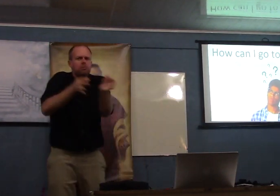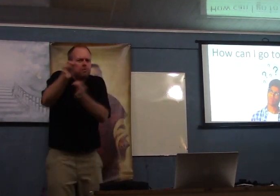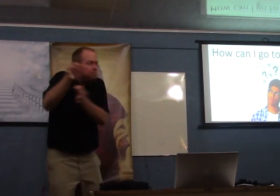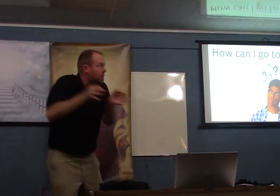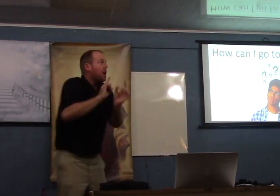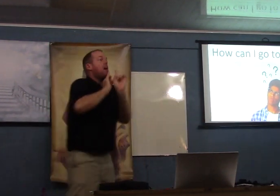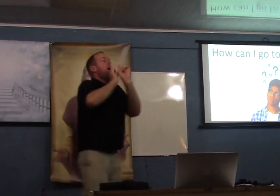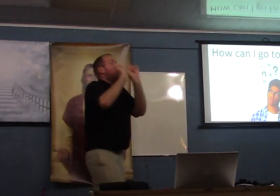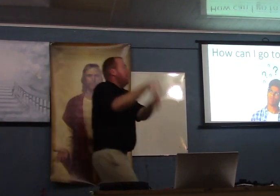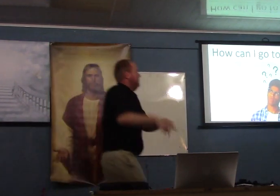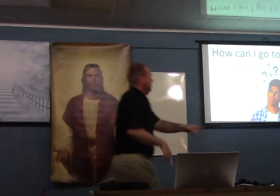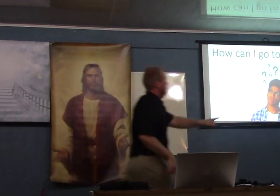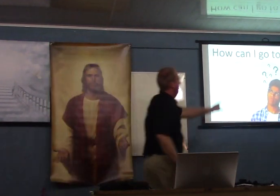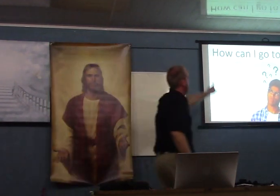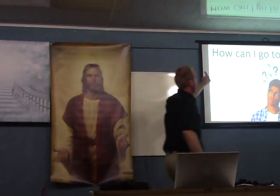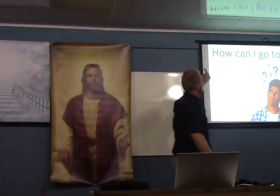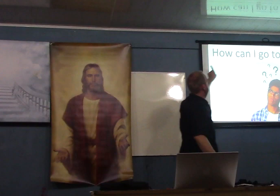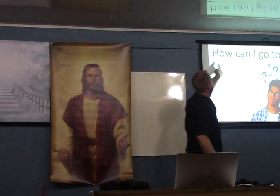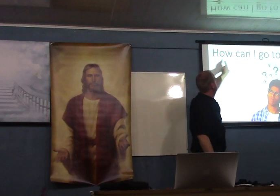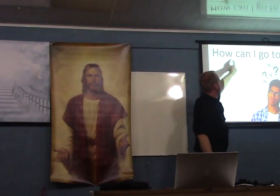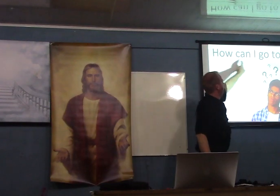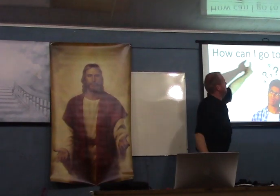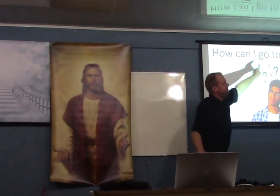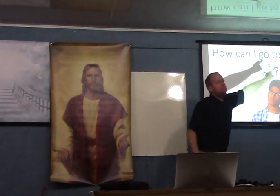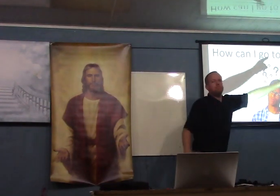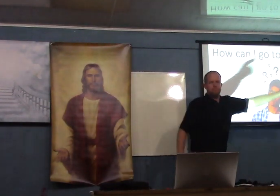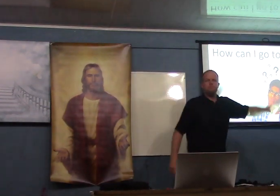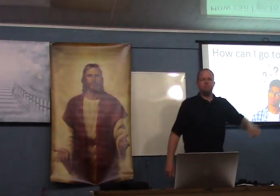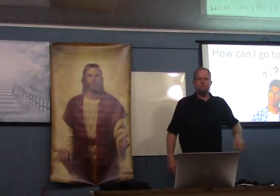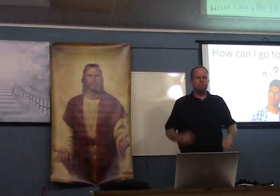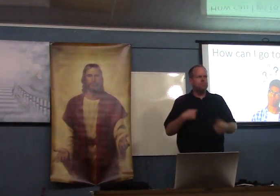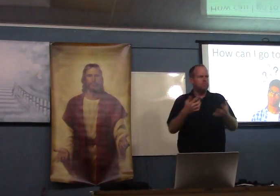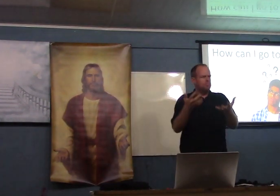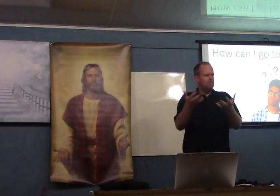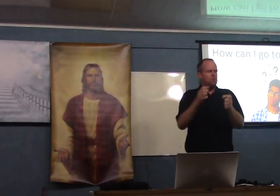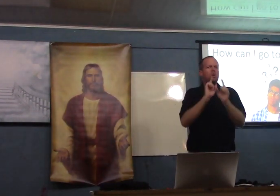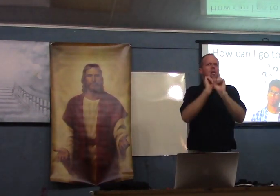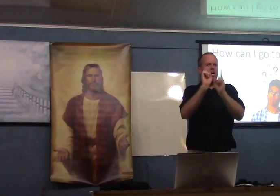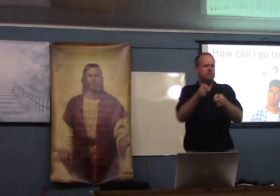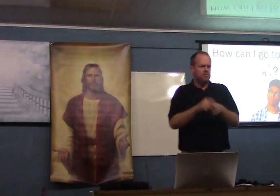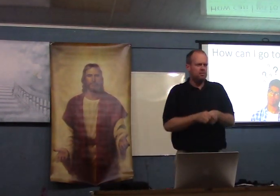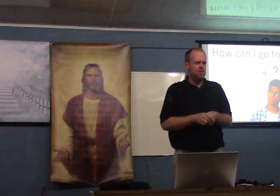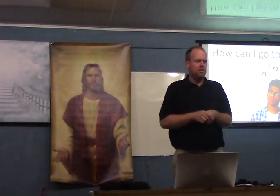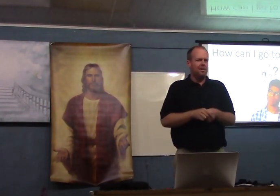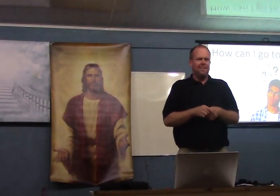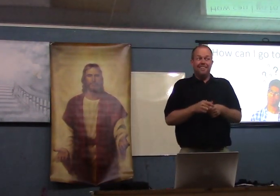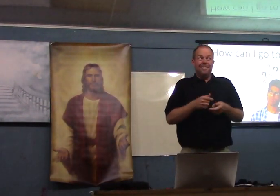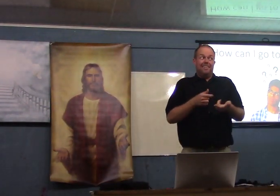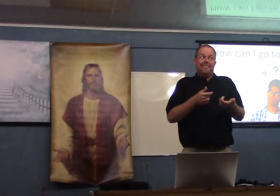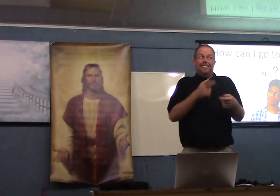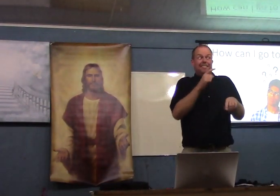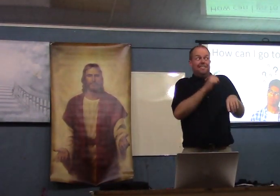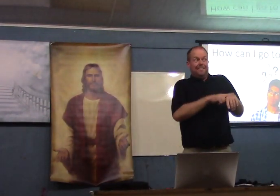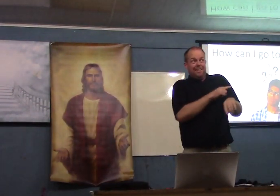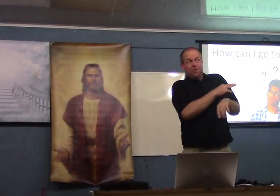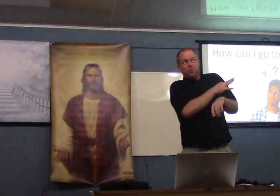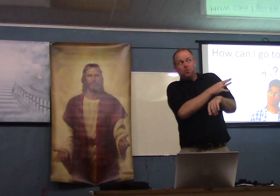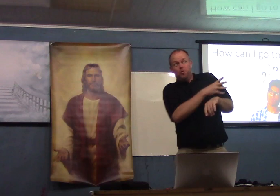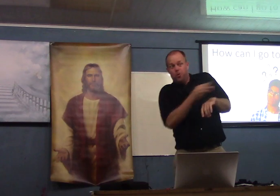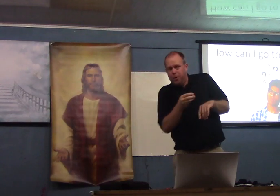Today, I want to explain the answer to that question. How can I go to heaven? I want to answer that question.